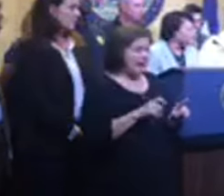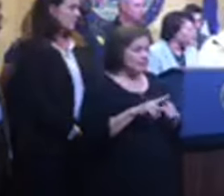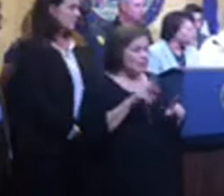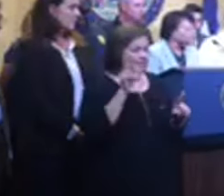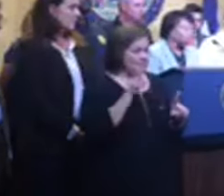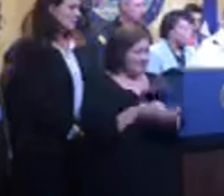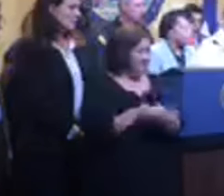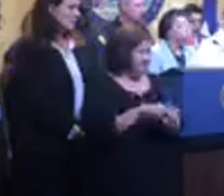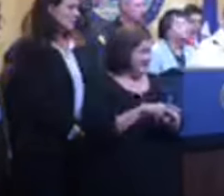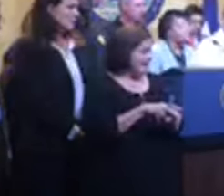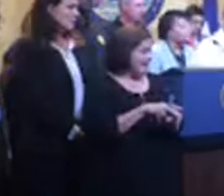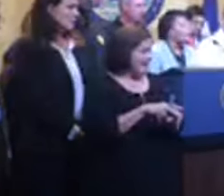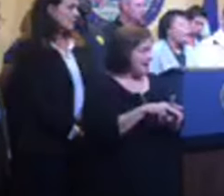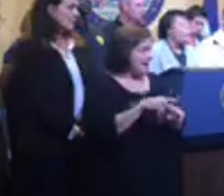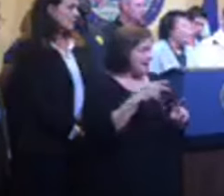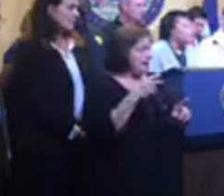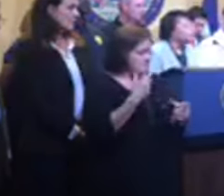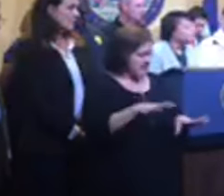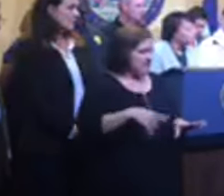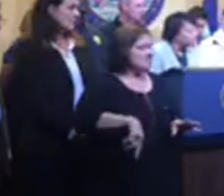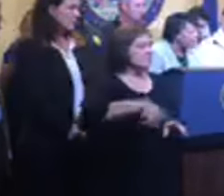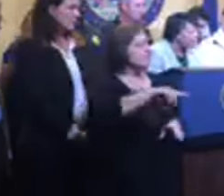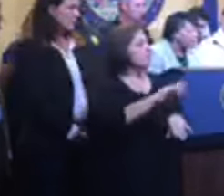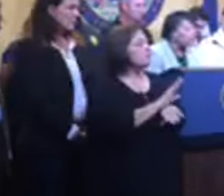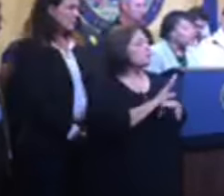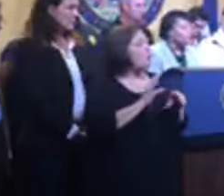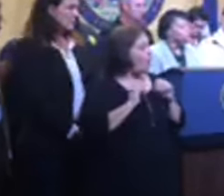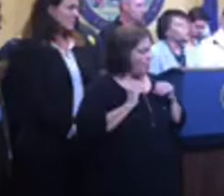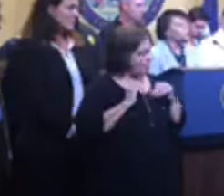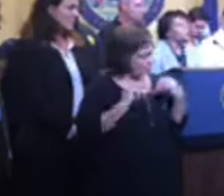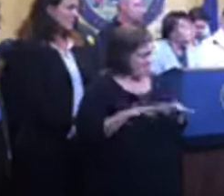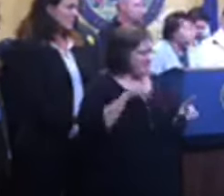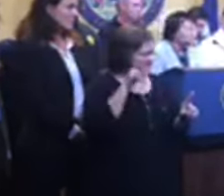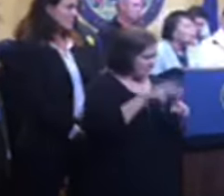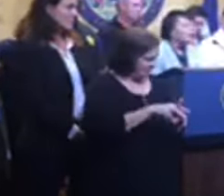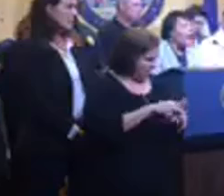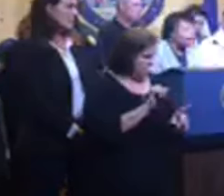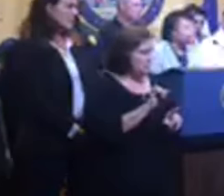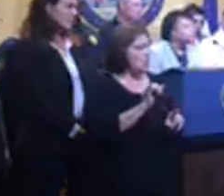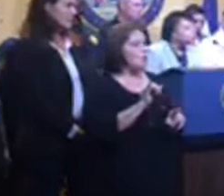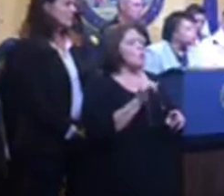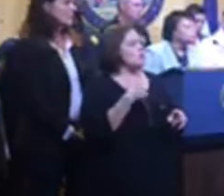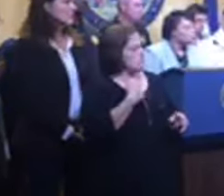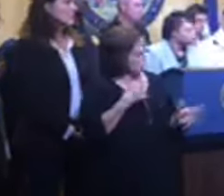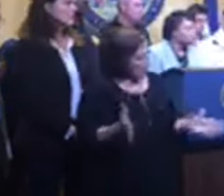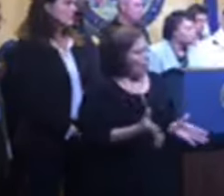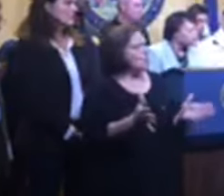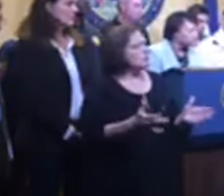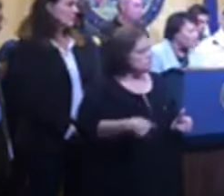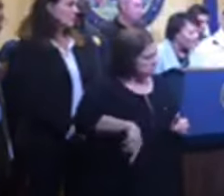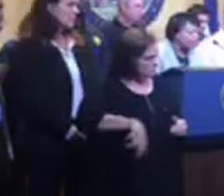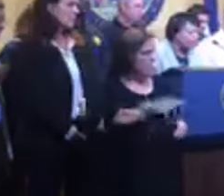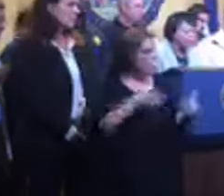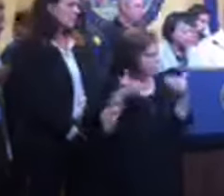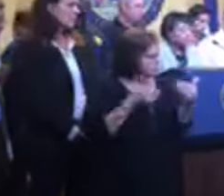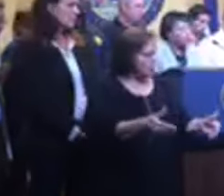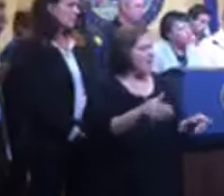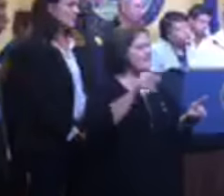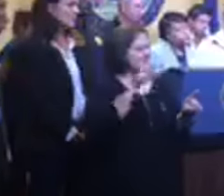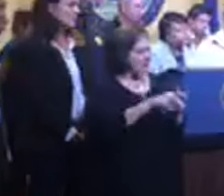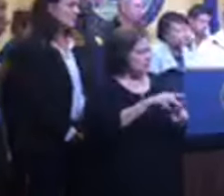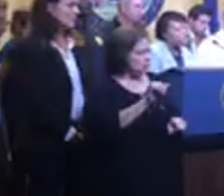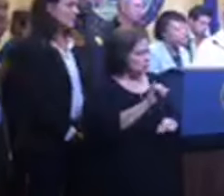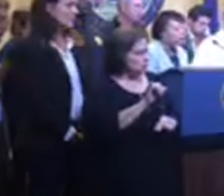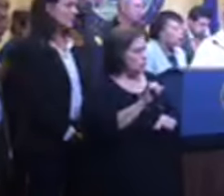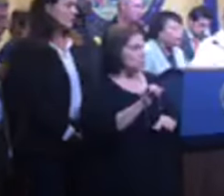those claims, as I'm told, many of them have already done that, and we want to encourage them absolutely to do that.